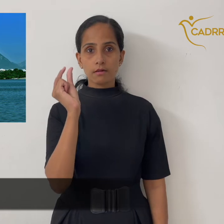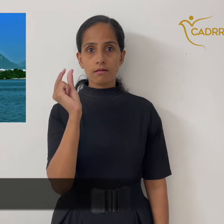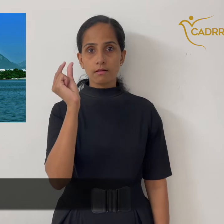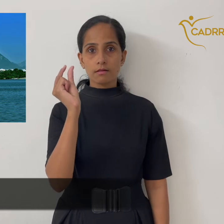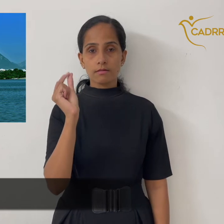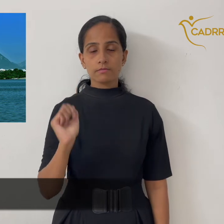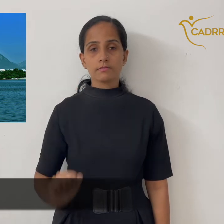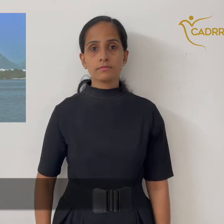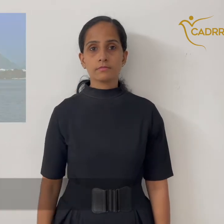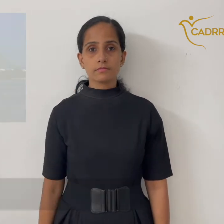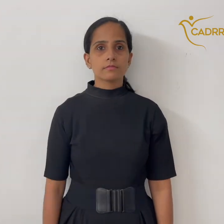Udaipur.